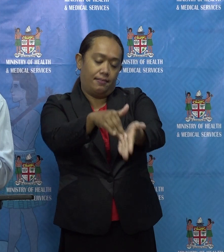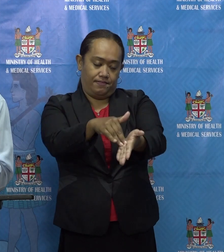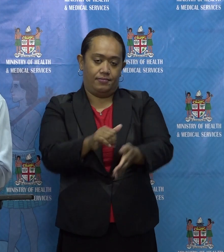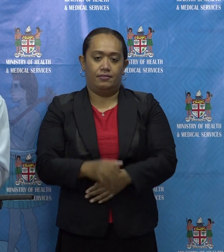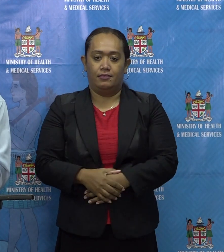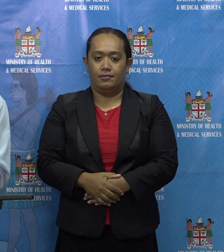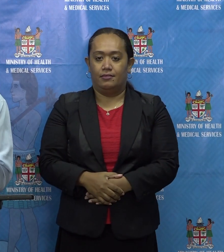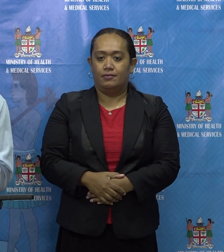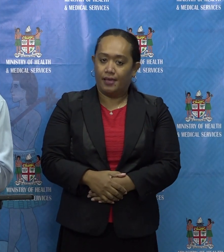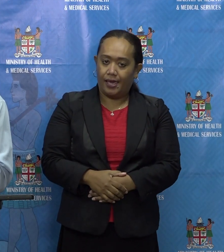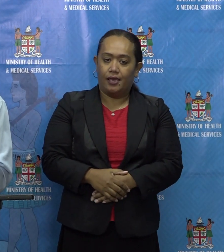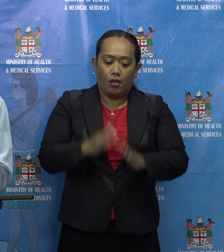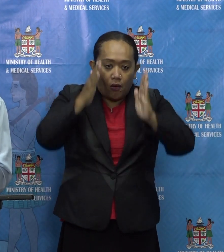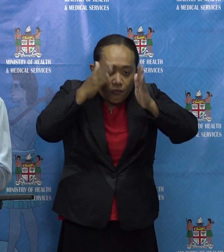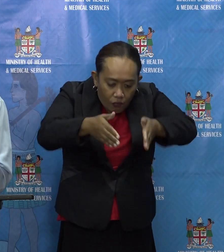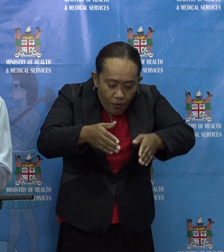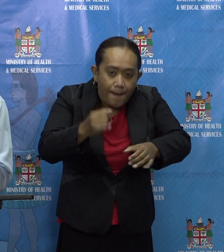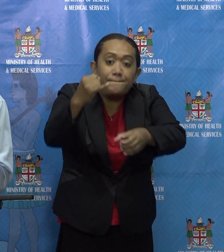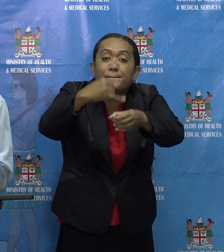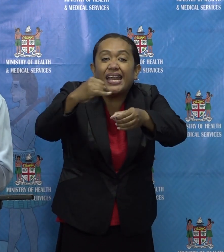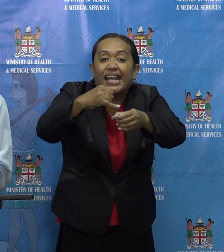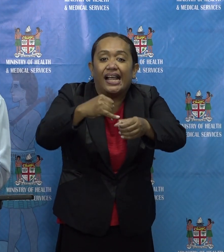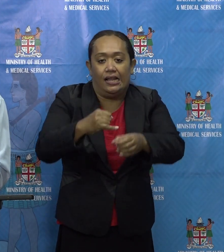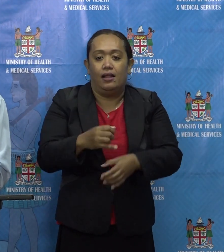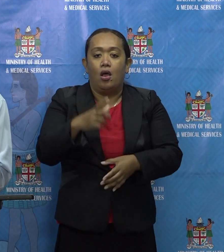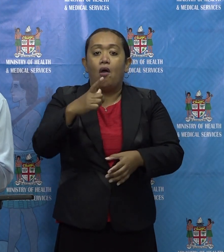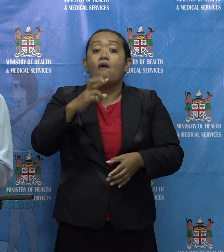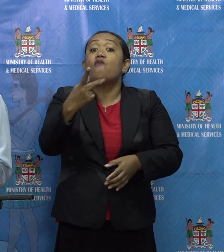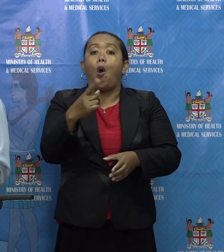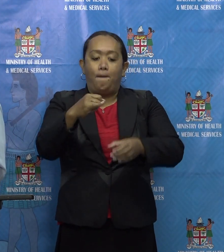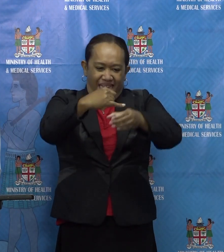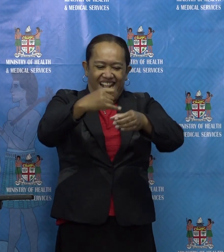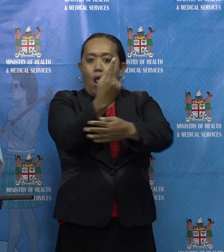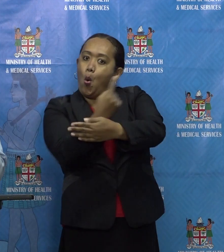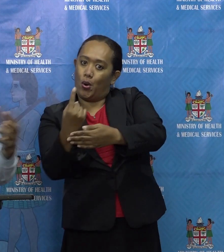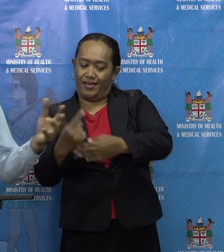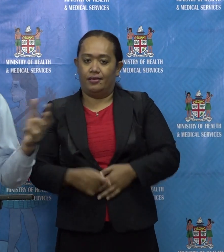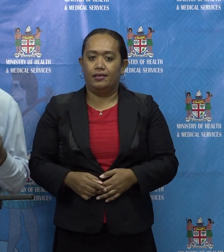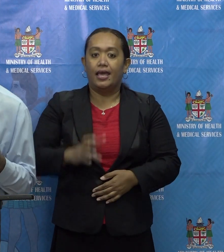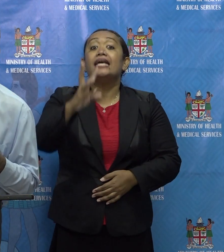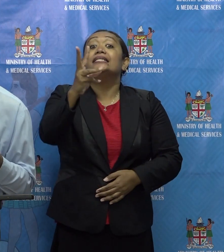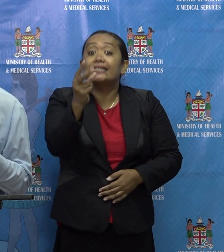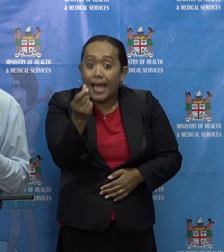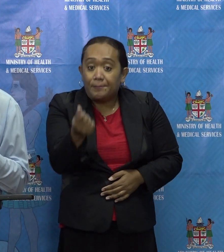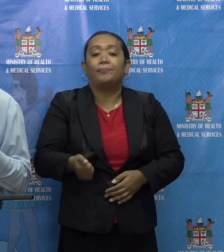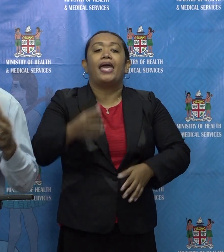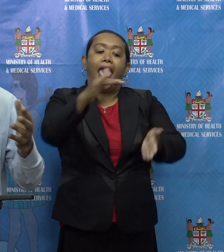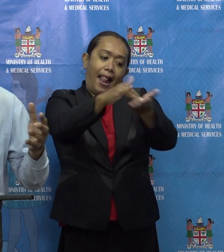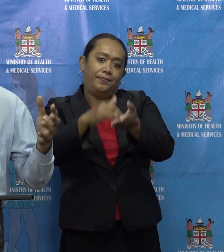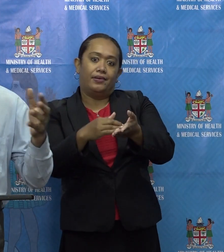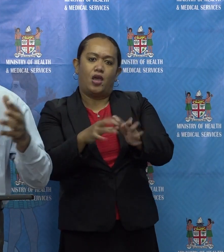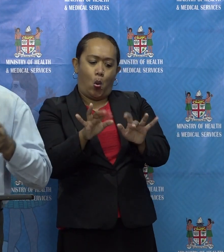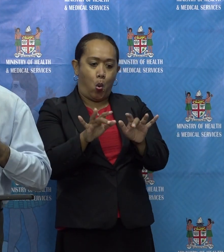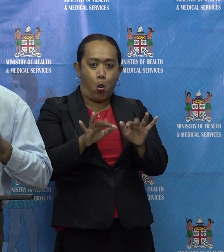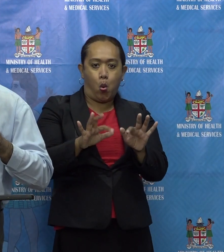can just concentrate on the medical bits of the operation. We have civil servants who are helping us pull data together. We are putting